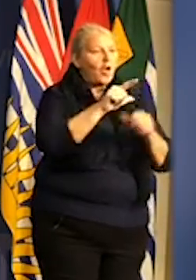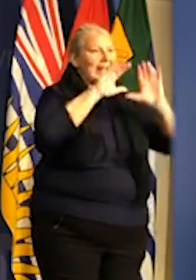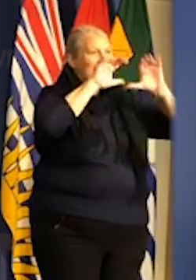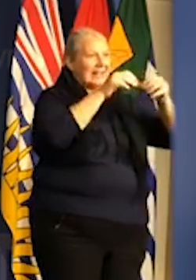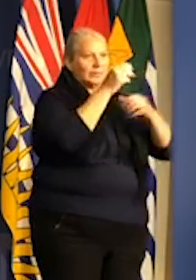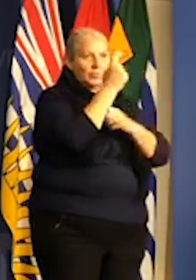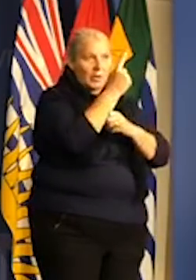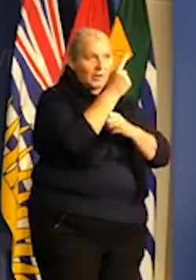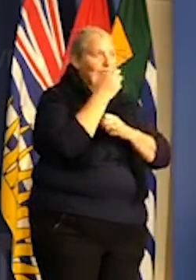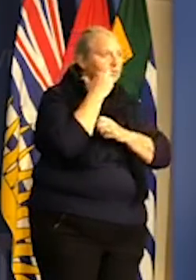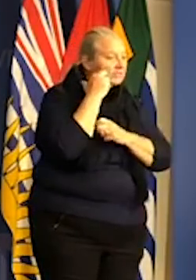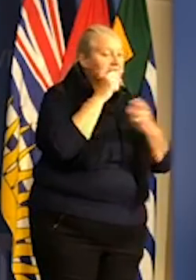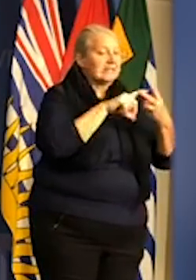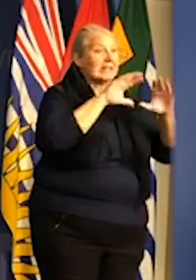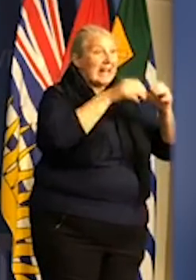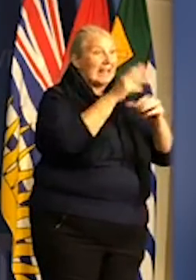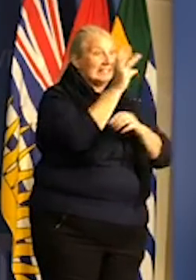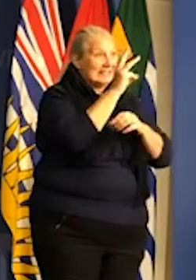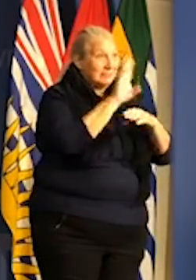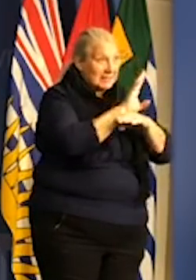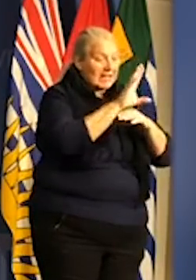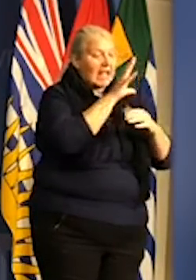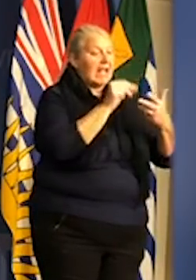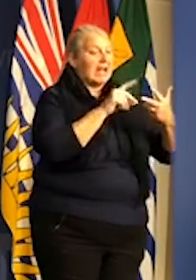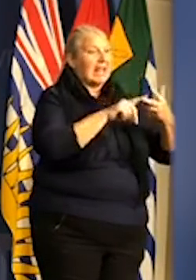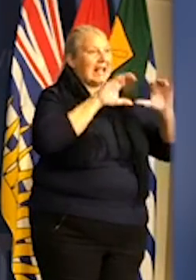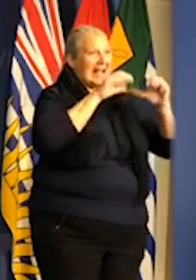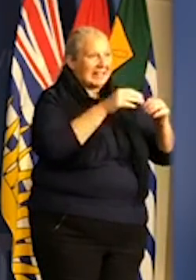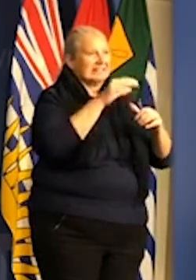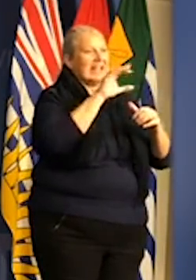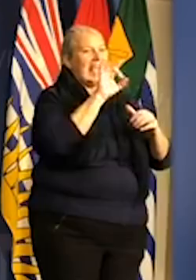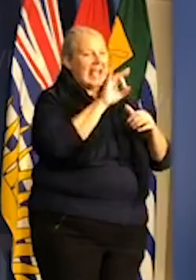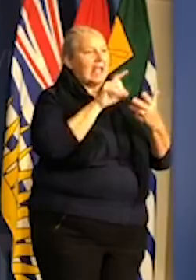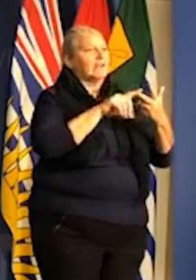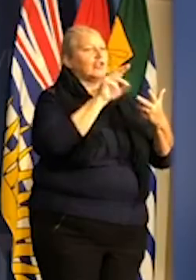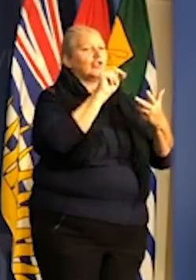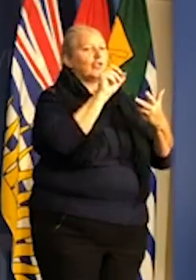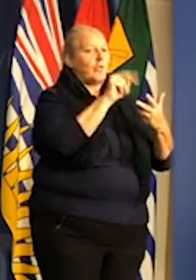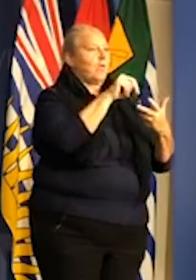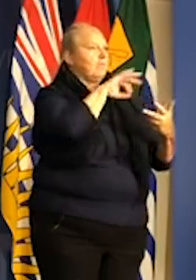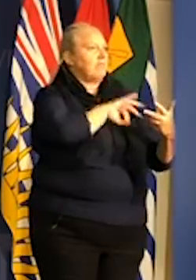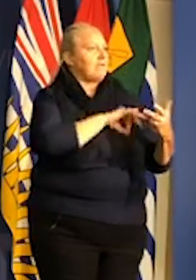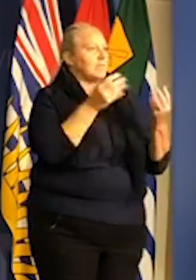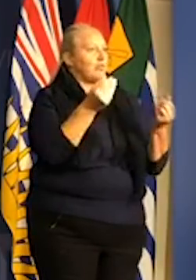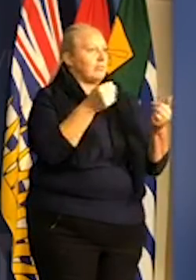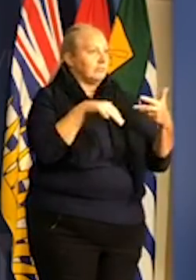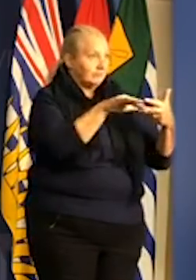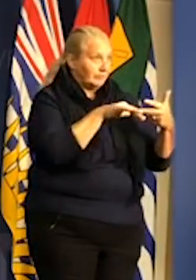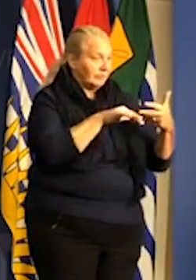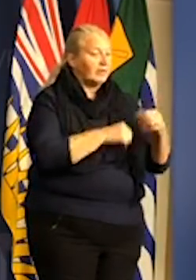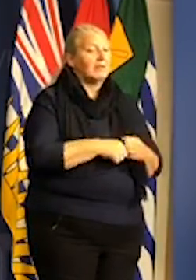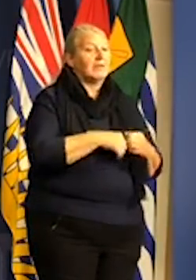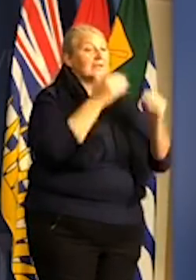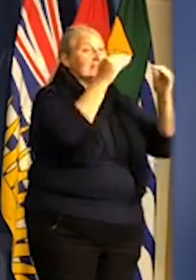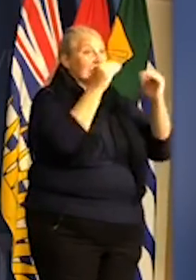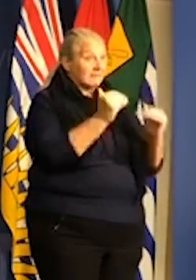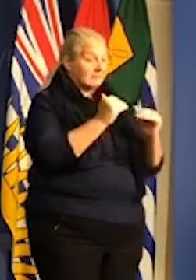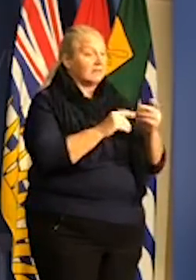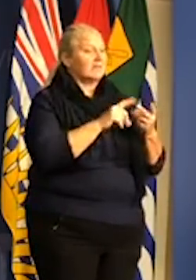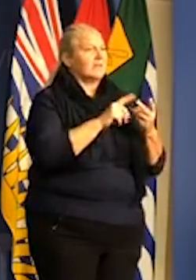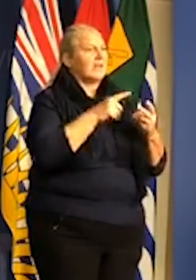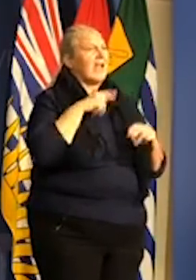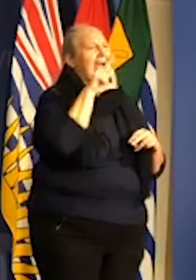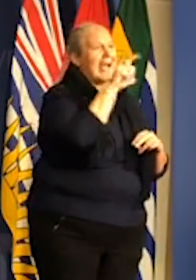residential, Class 6 business, and Class 8 non-profit properties. Second, we're asking the province